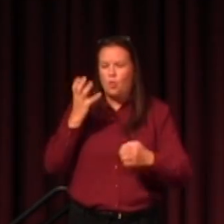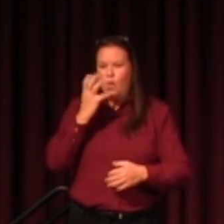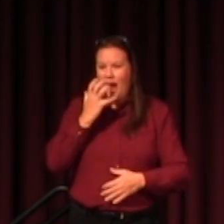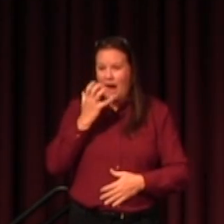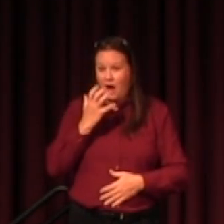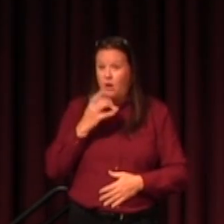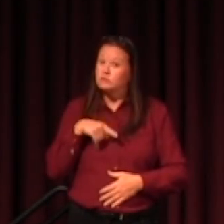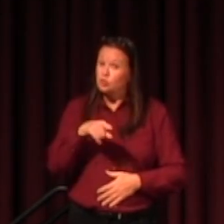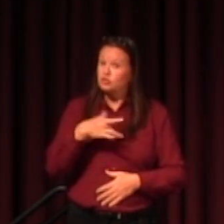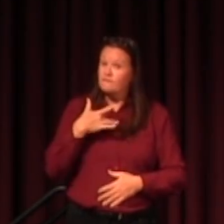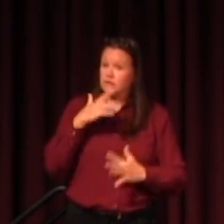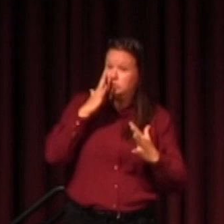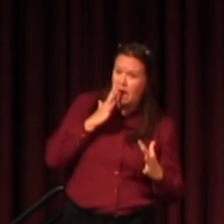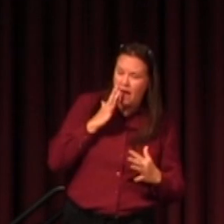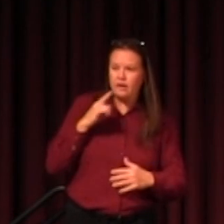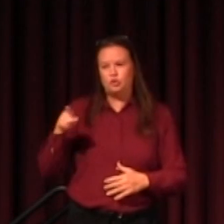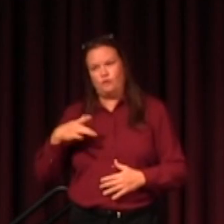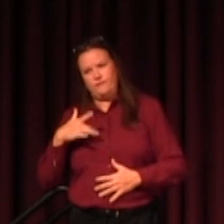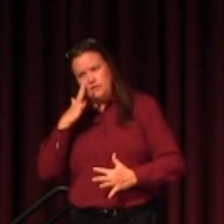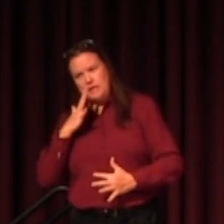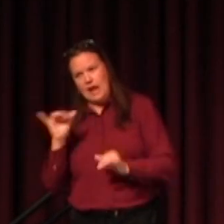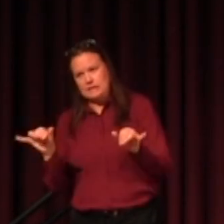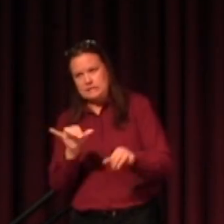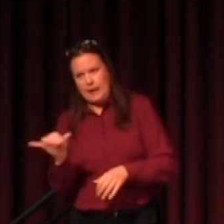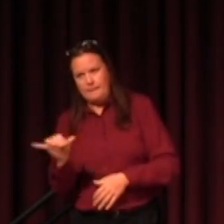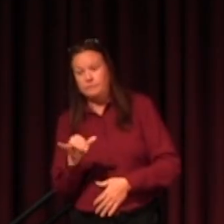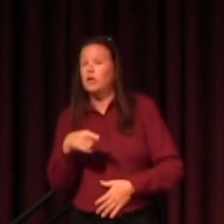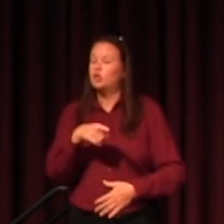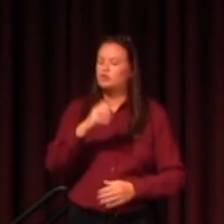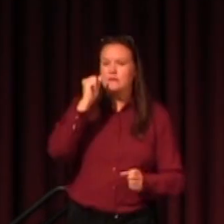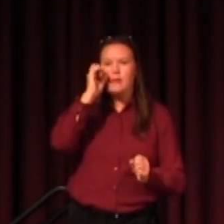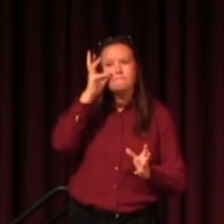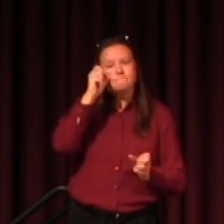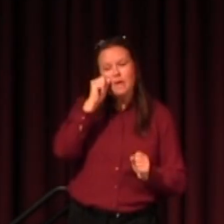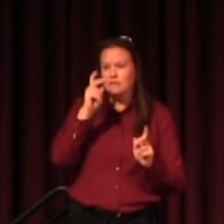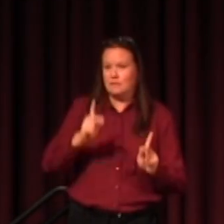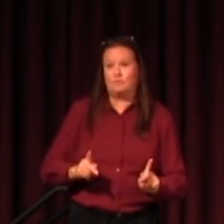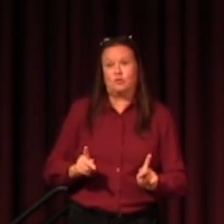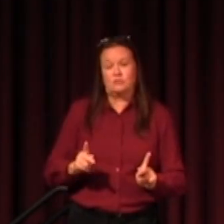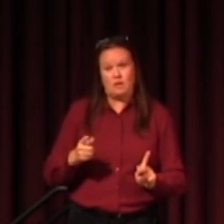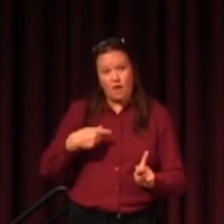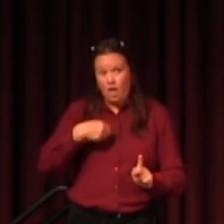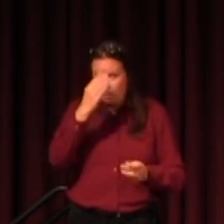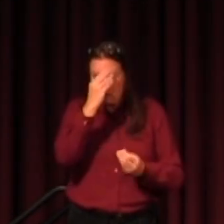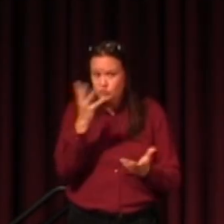which is great. I mean, I'm telling you, she's one of the most amazing human beings on the planet.